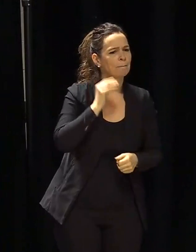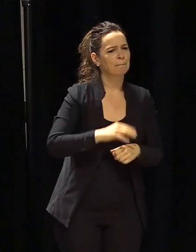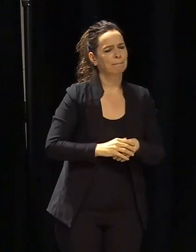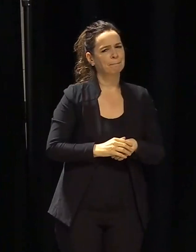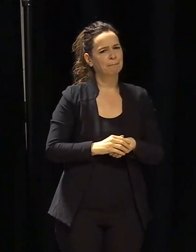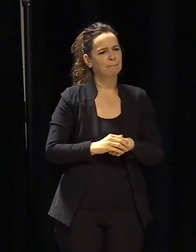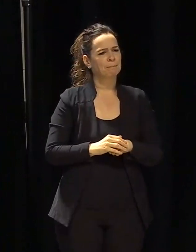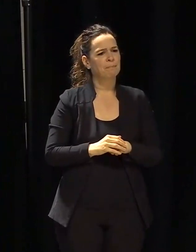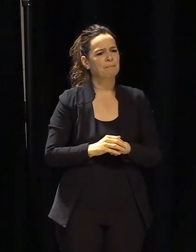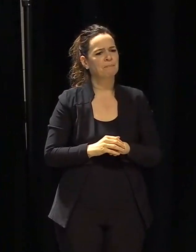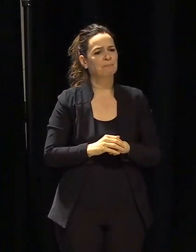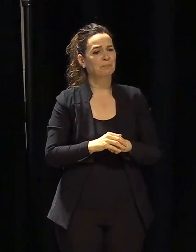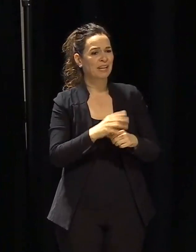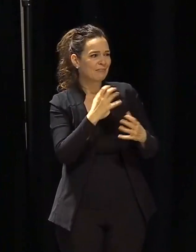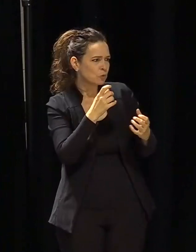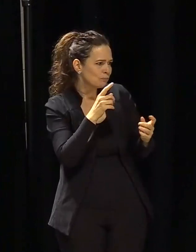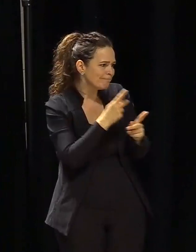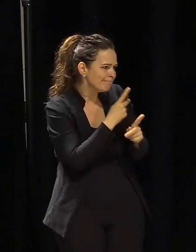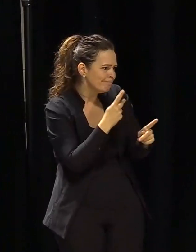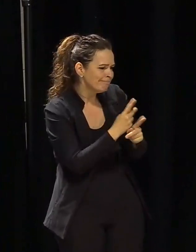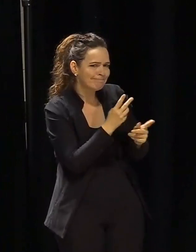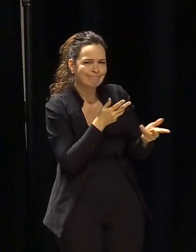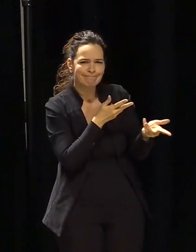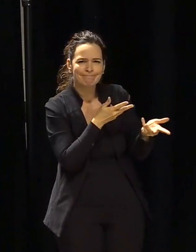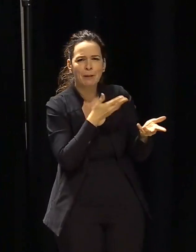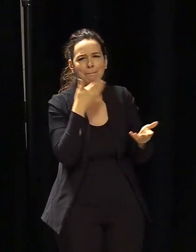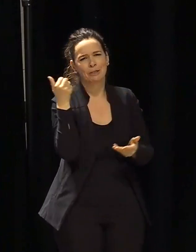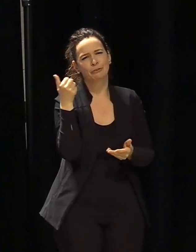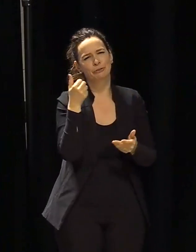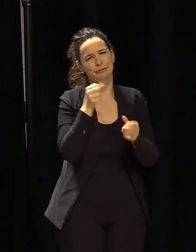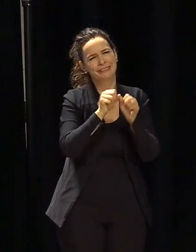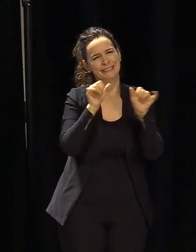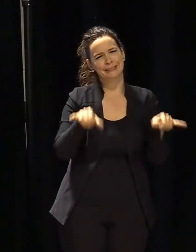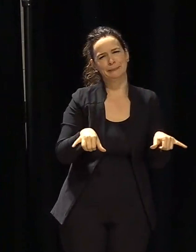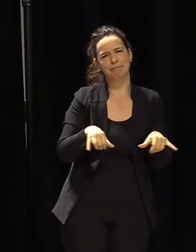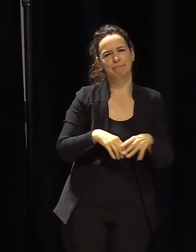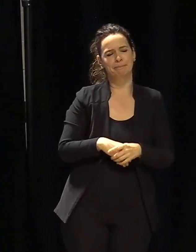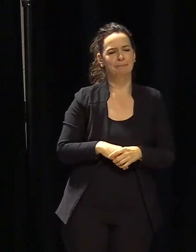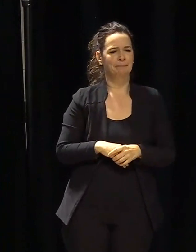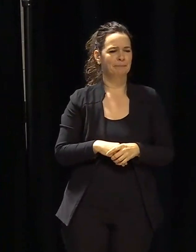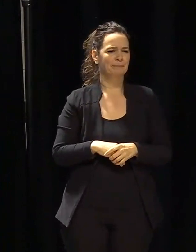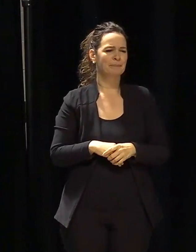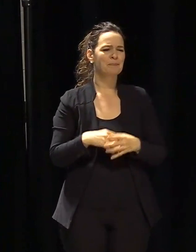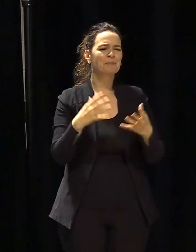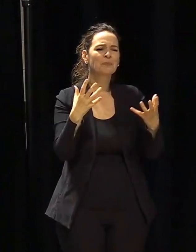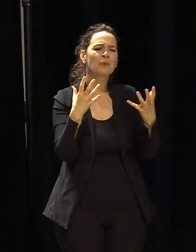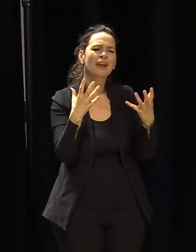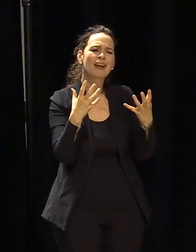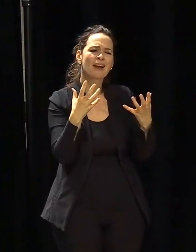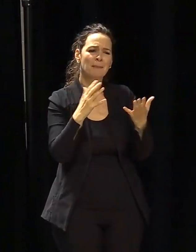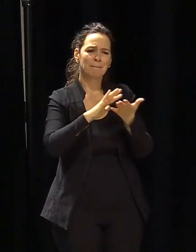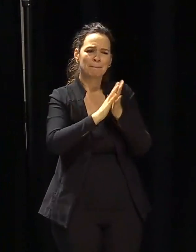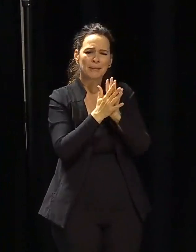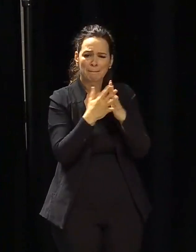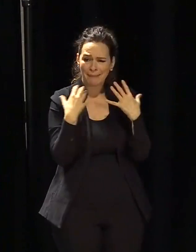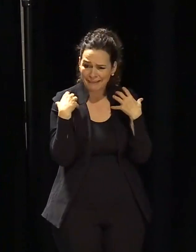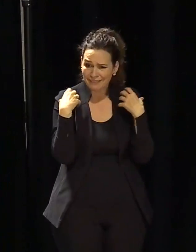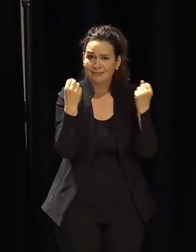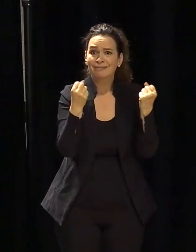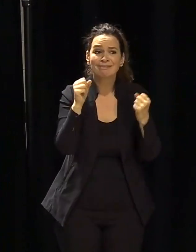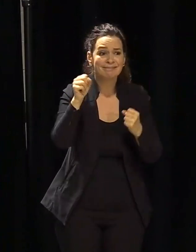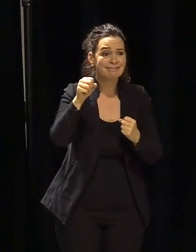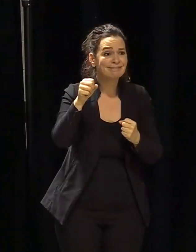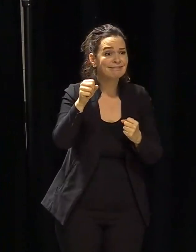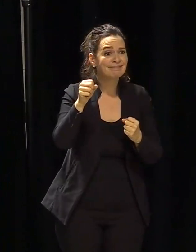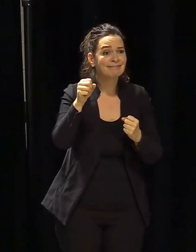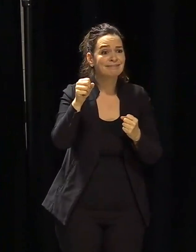hospitalization. We want everybody to get better. Once they get better, in order for them to return to a nursing home, they need to test negative.